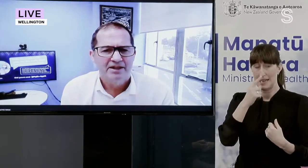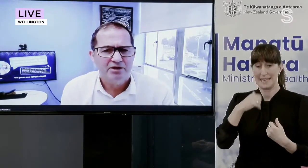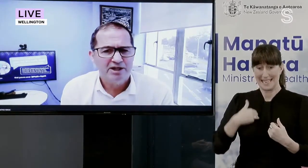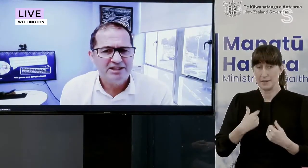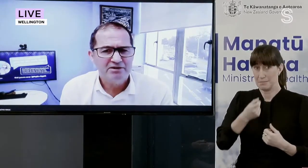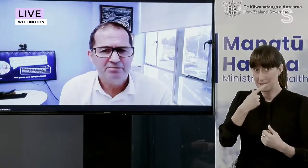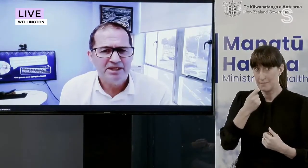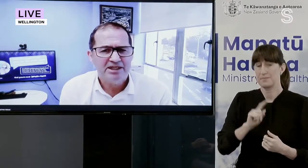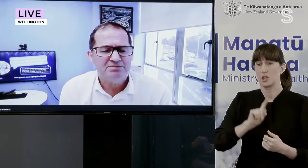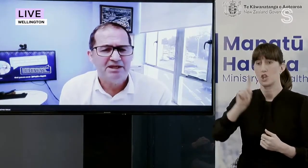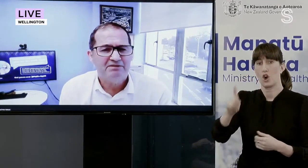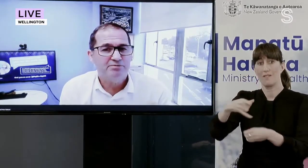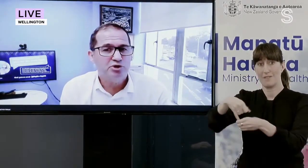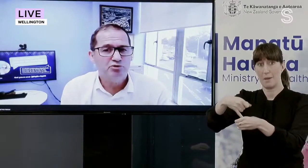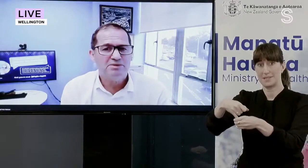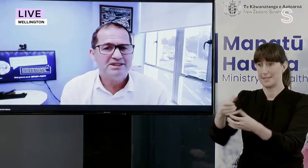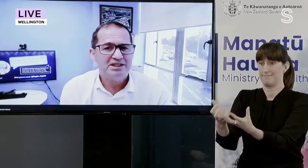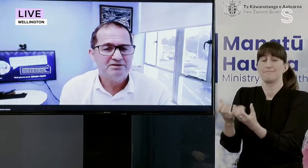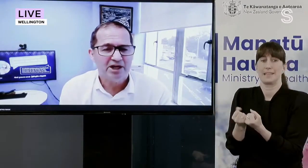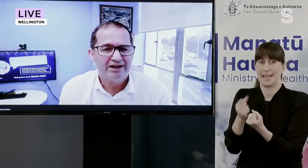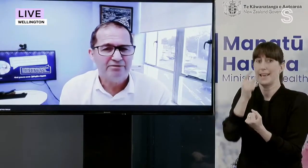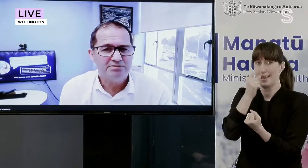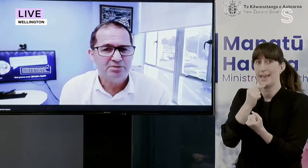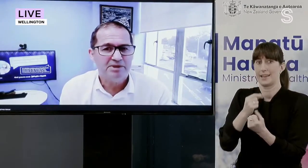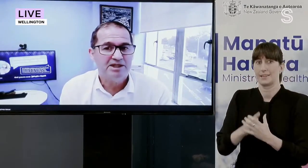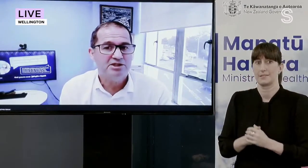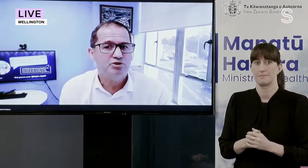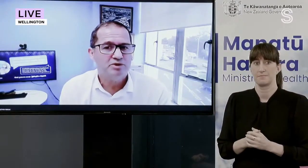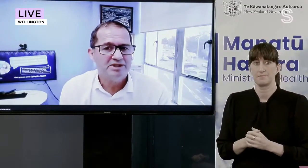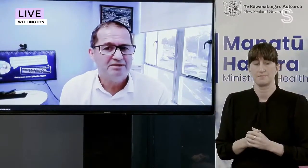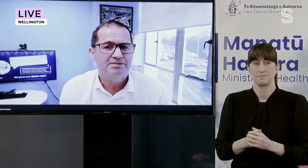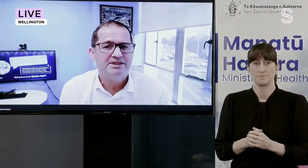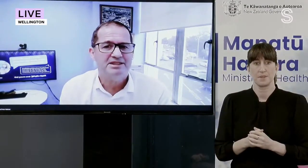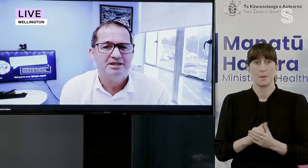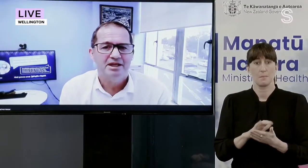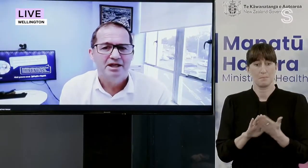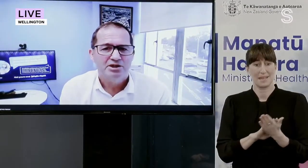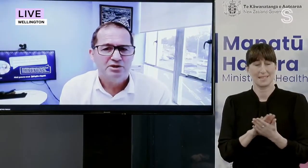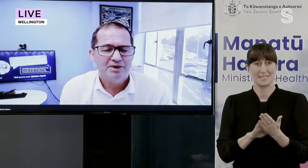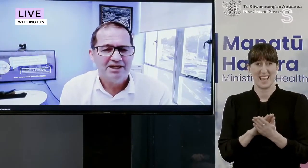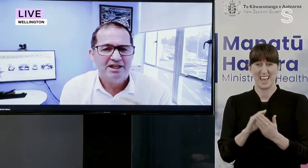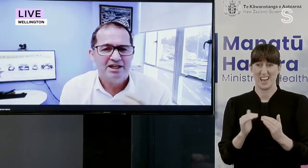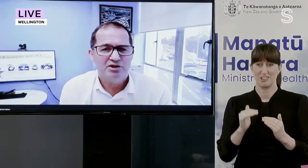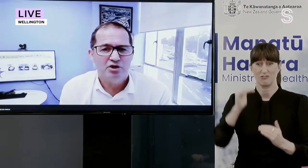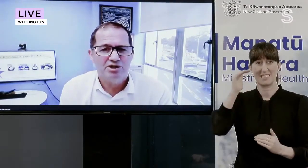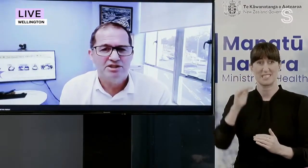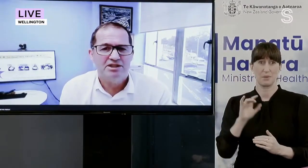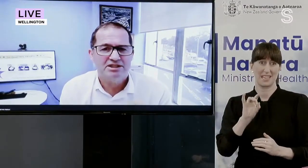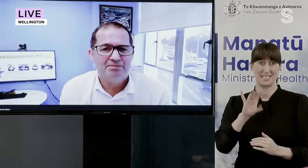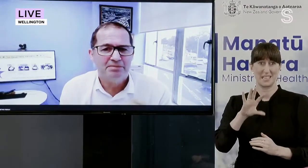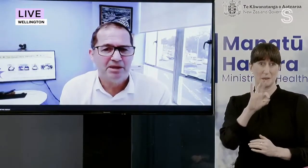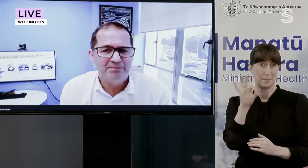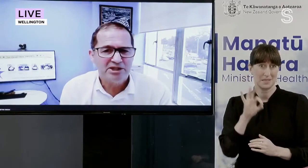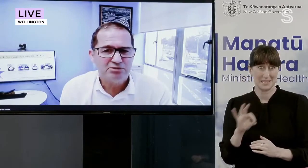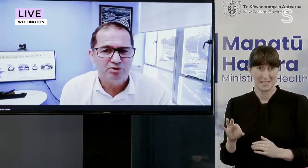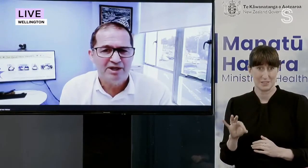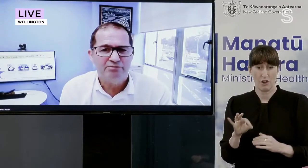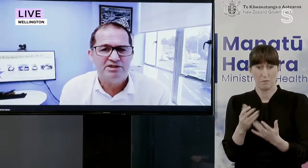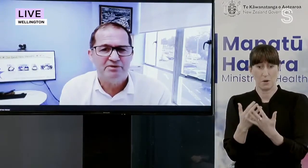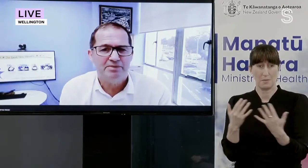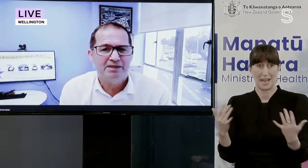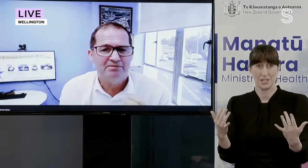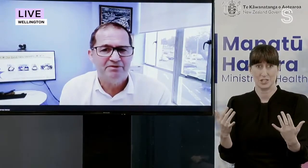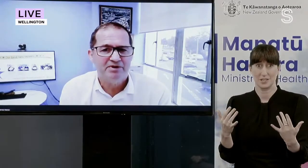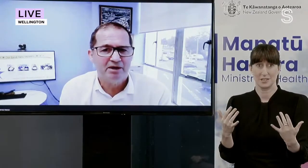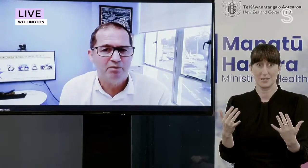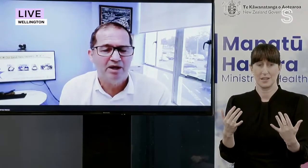The criteria are being expanded from 2% of the at-risk population to 10%. So again, acknowledging that some people are much more at risk